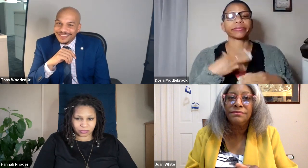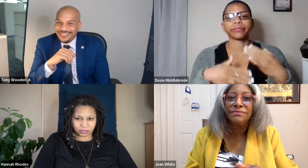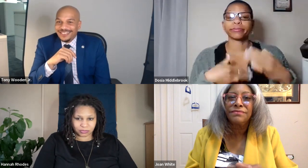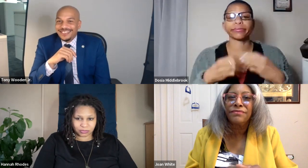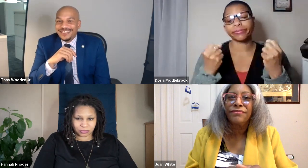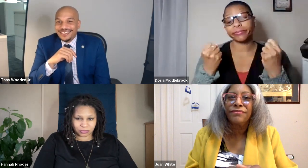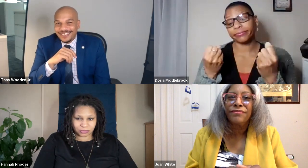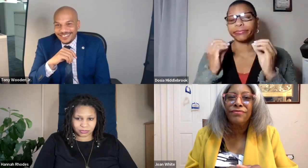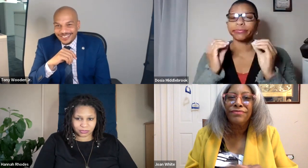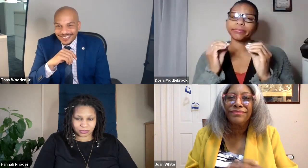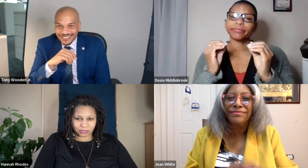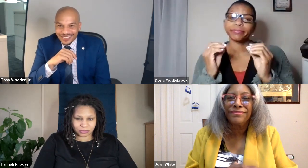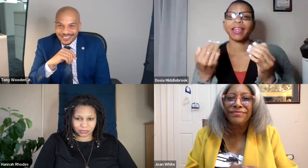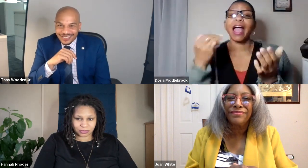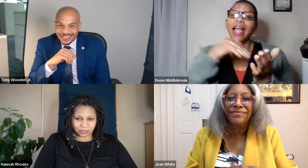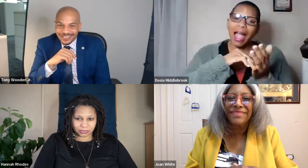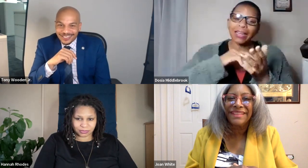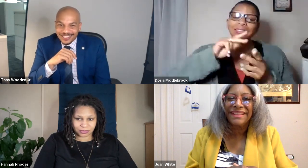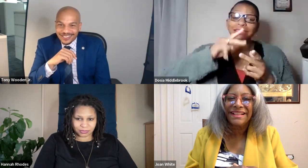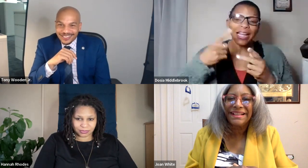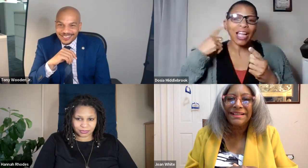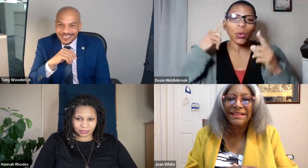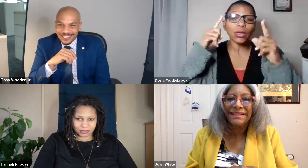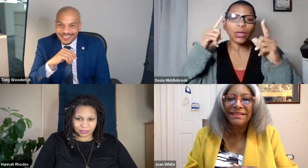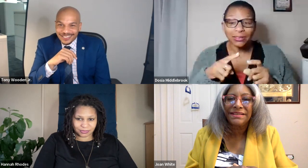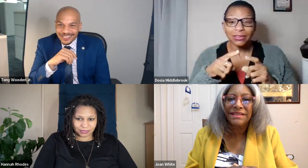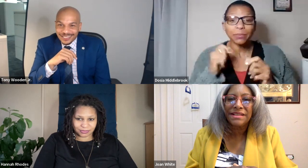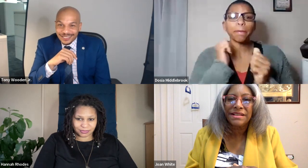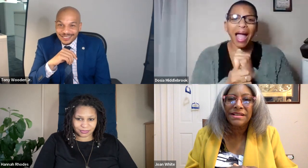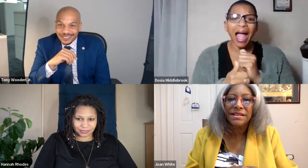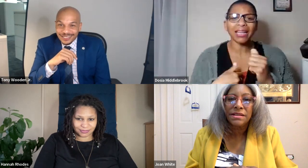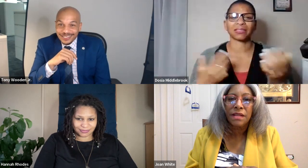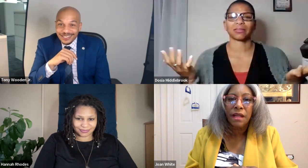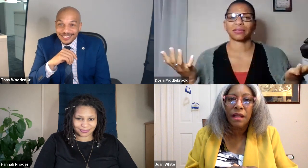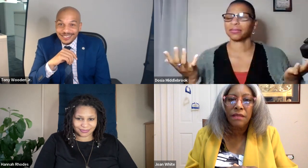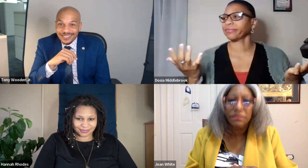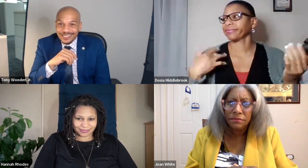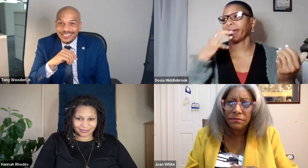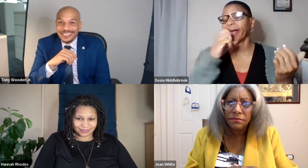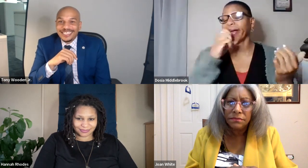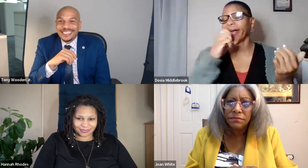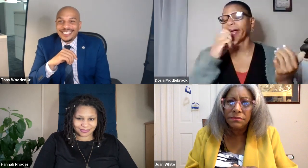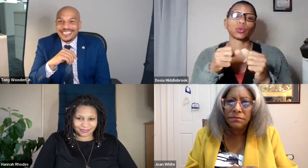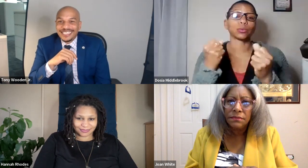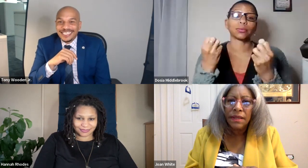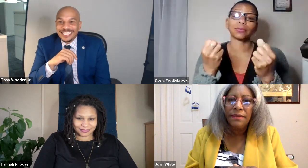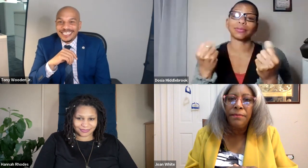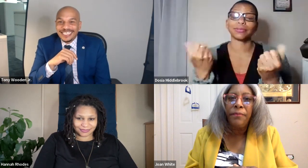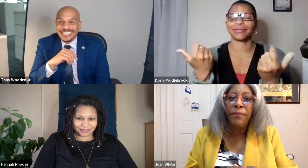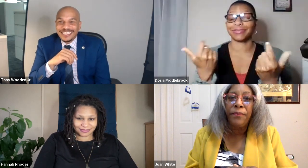I was a little upset, but whatever. You taught him sign language. And then we did a second hearing test, passed it again. And I was like, all right,